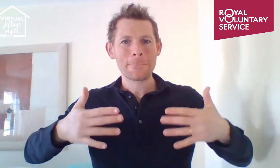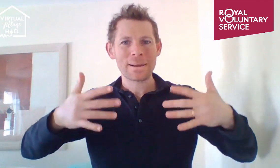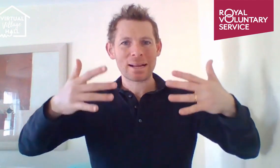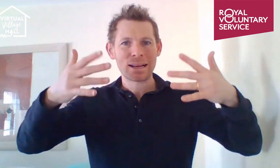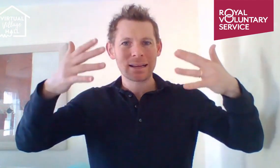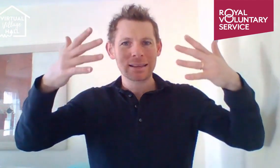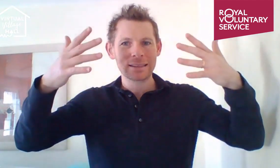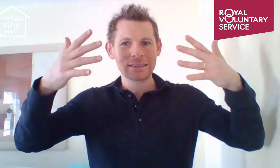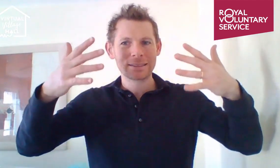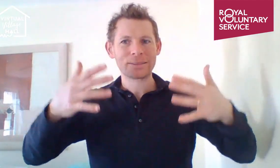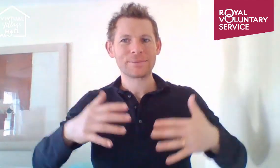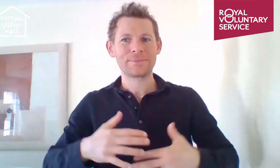Maths.